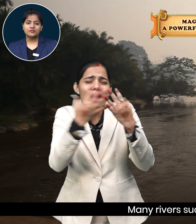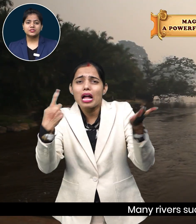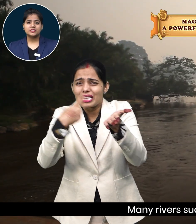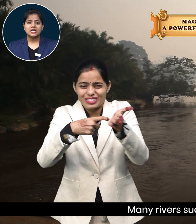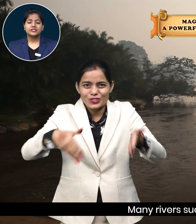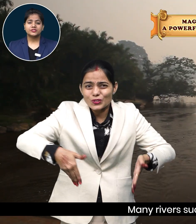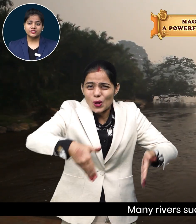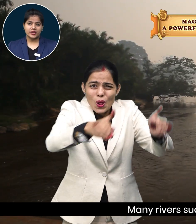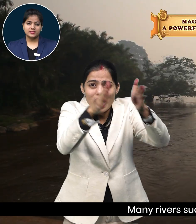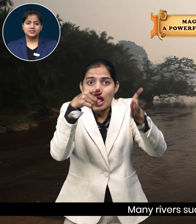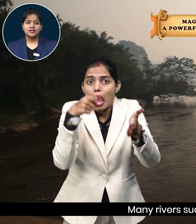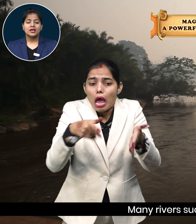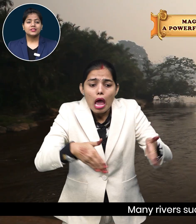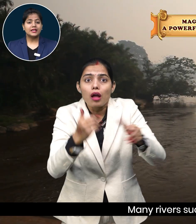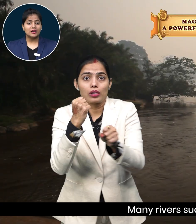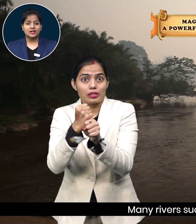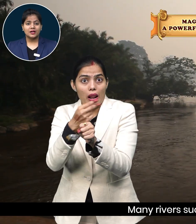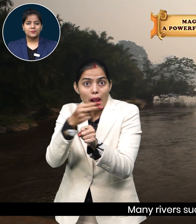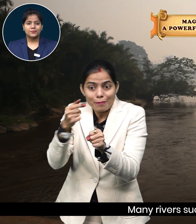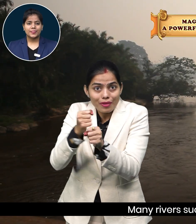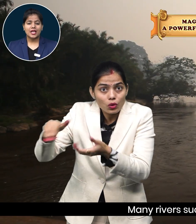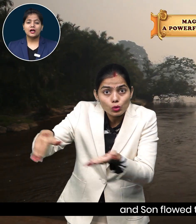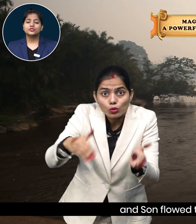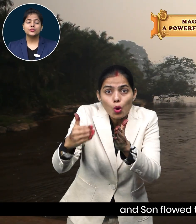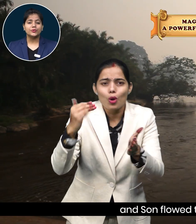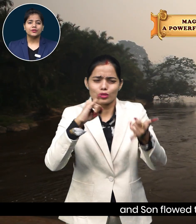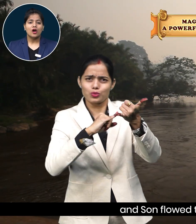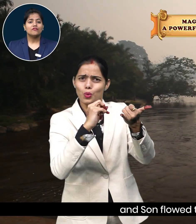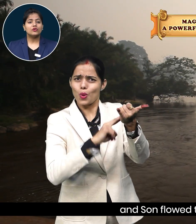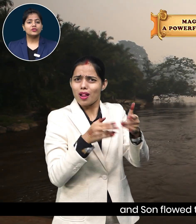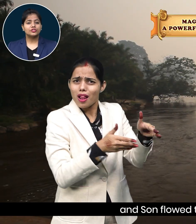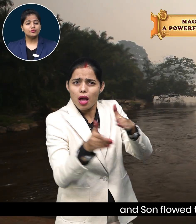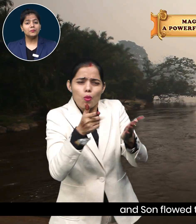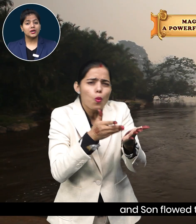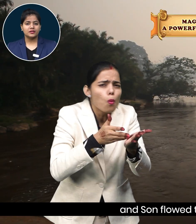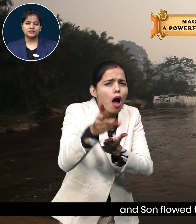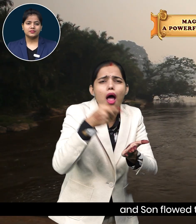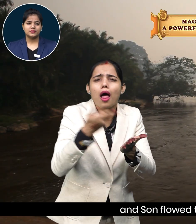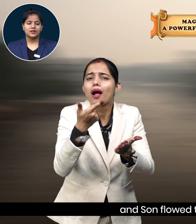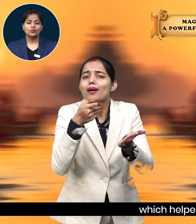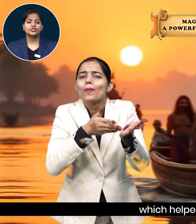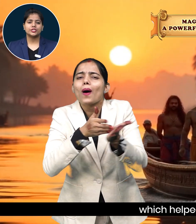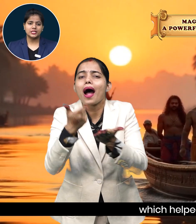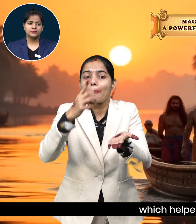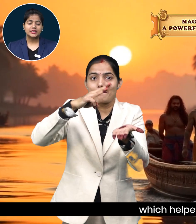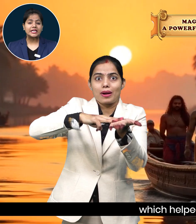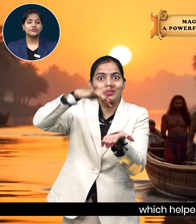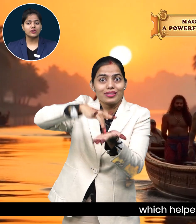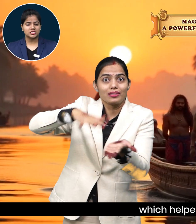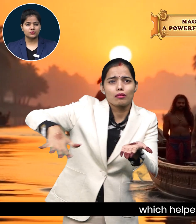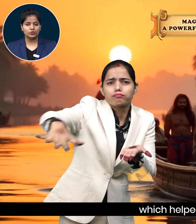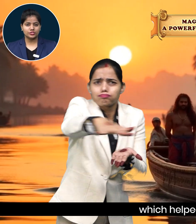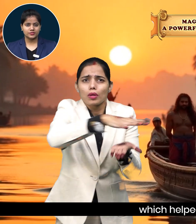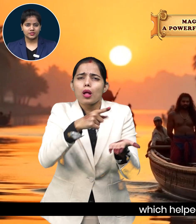Many rivers such as the Ganga and Son flowed through Magadha, which helped